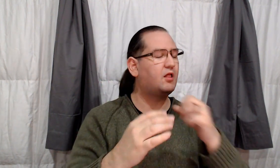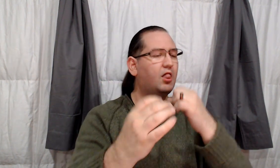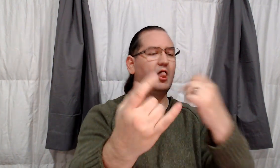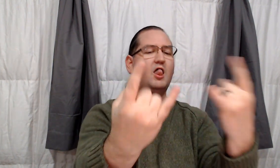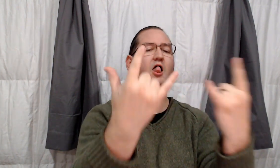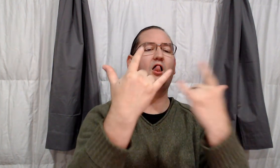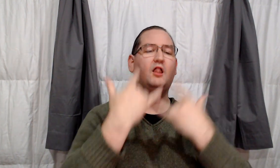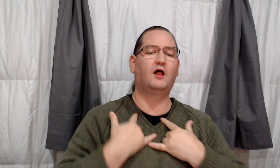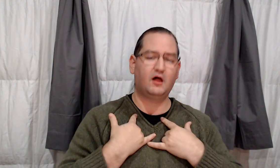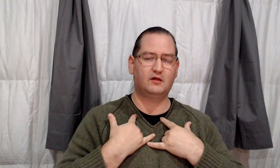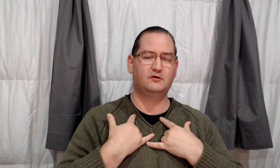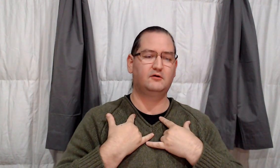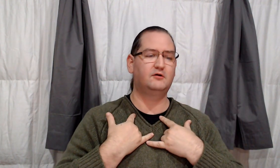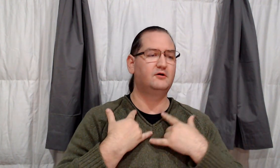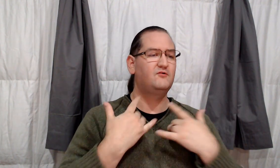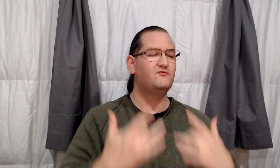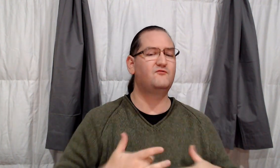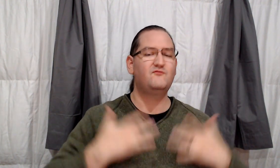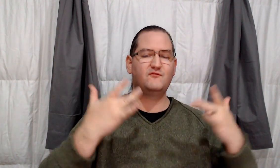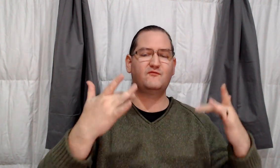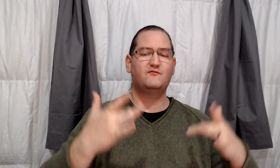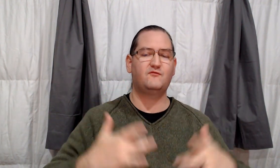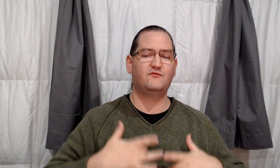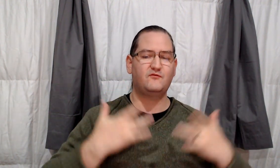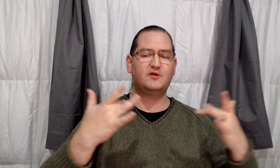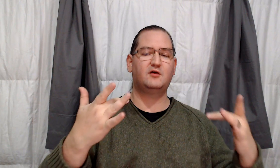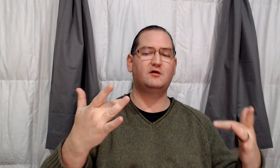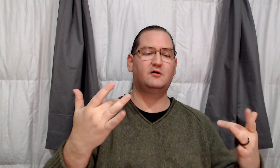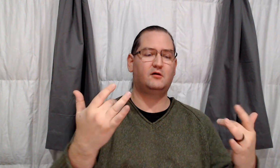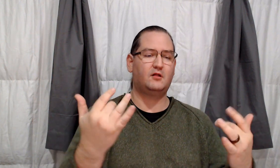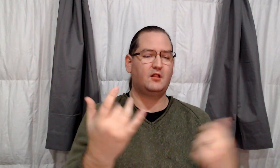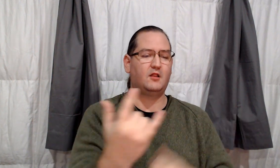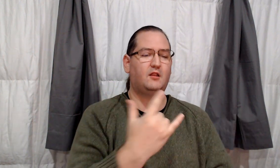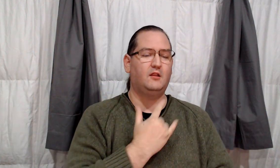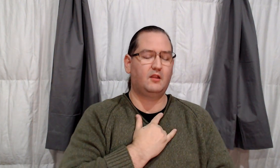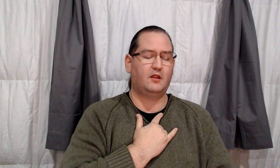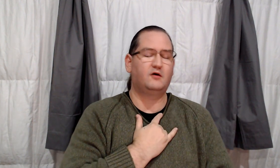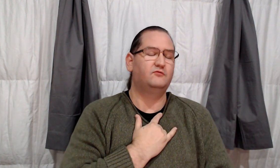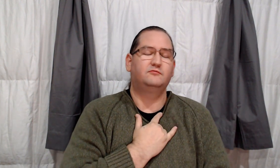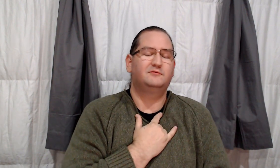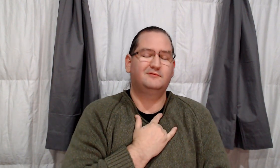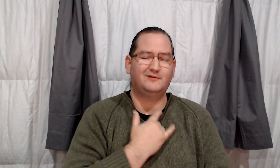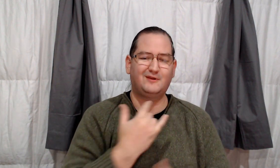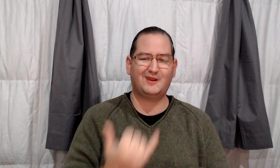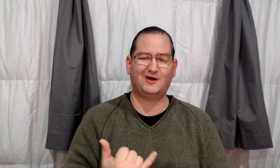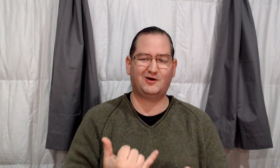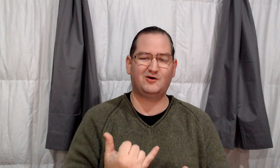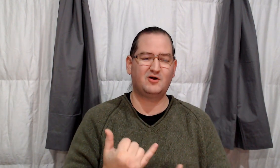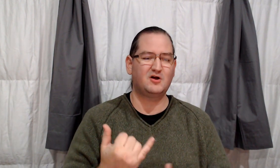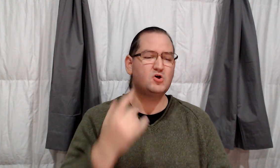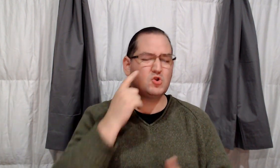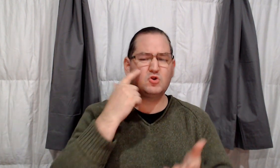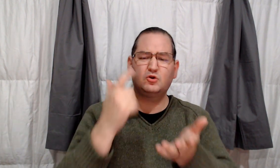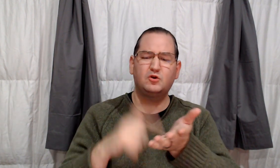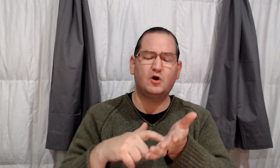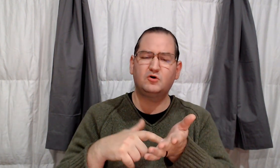As you feel that love, notice the need for a cigarette's gone from your body, the thought of a cigarette's wiped from your